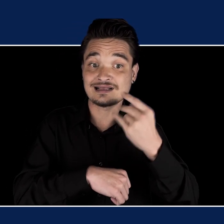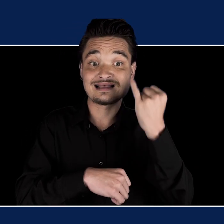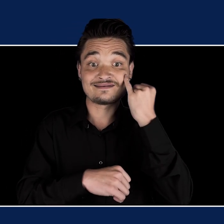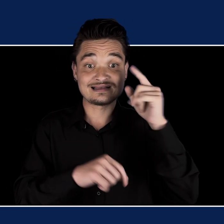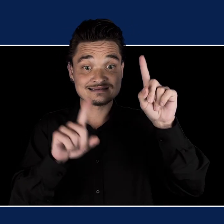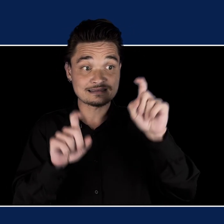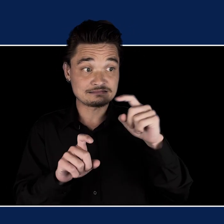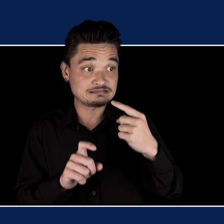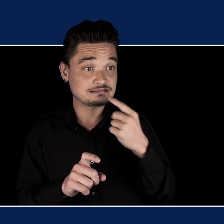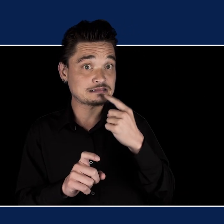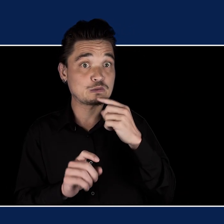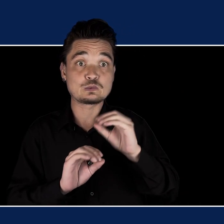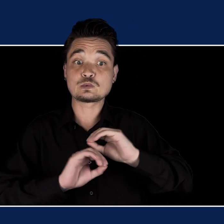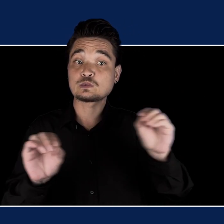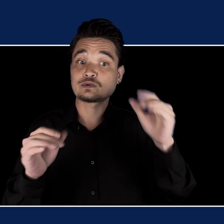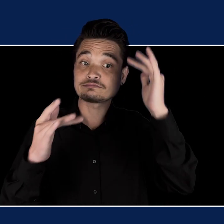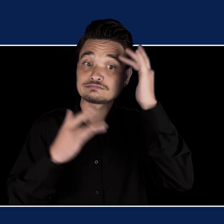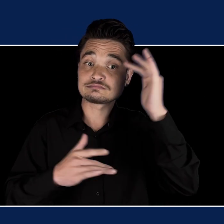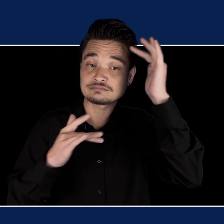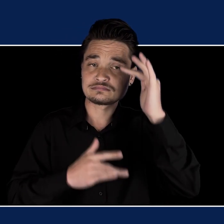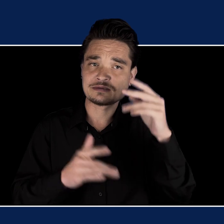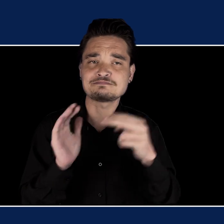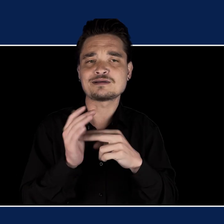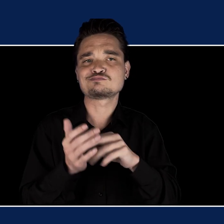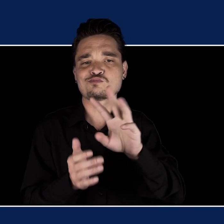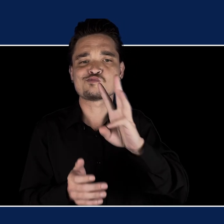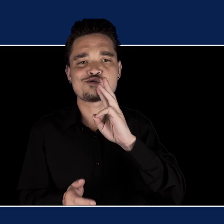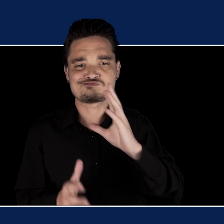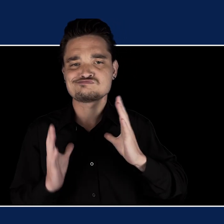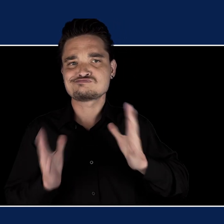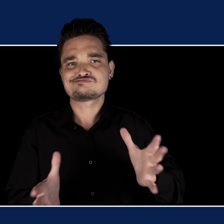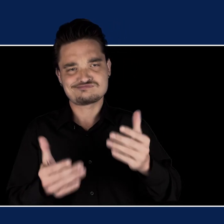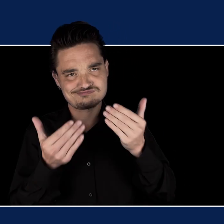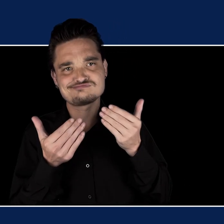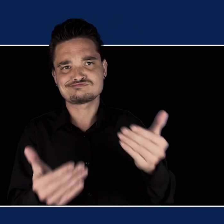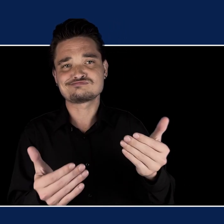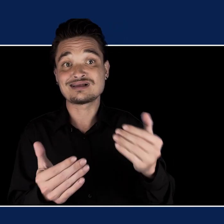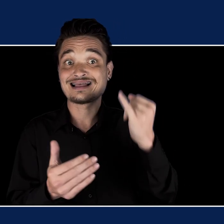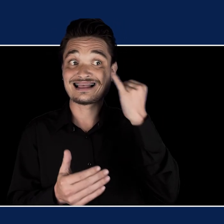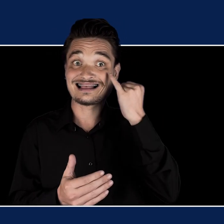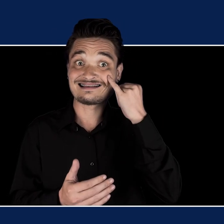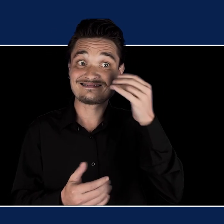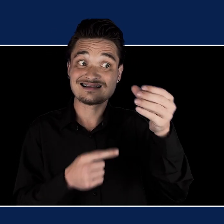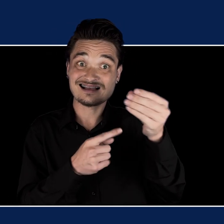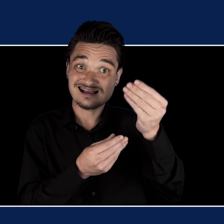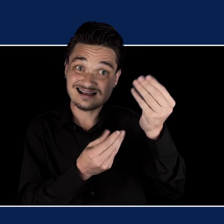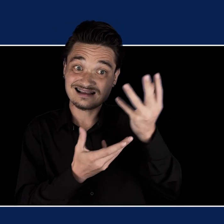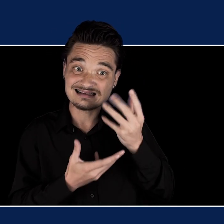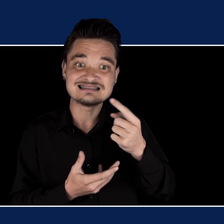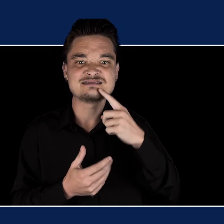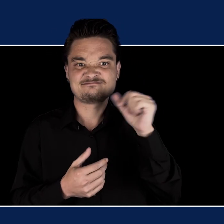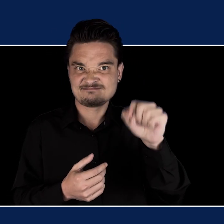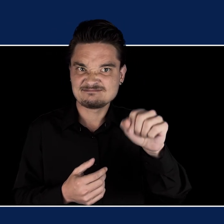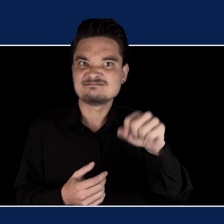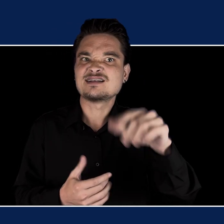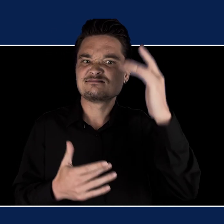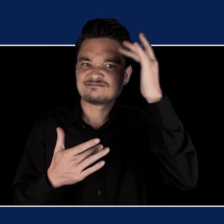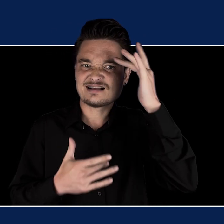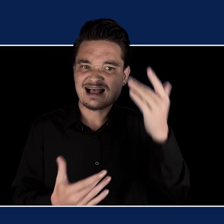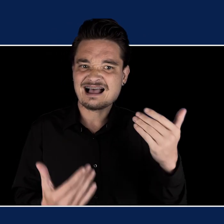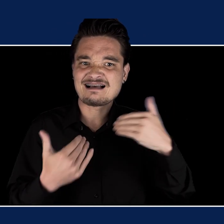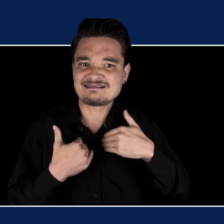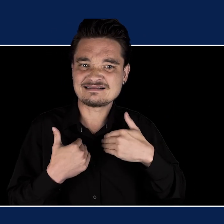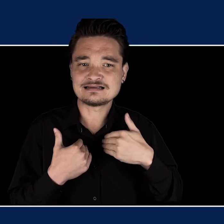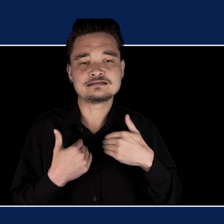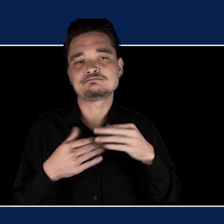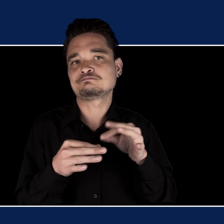detected, then the water is safe. You can use your water again. But if it's not, you'll need to disinfect your well or spring and